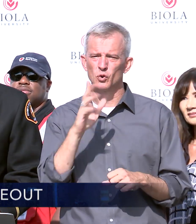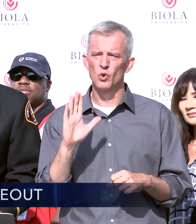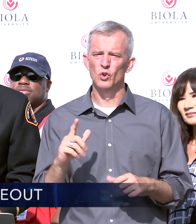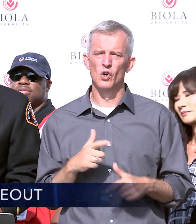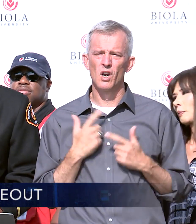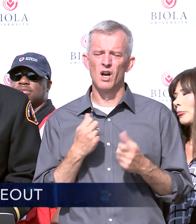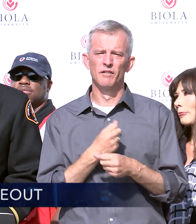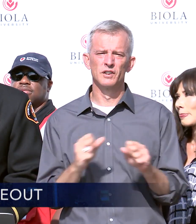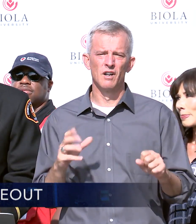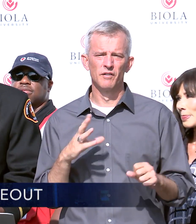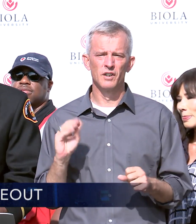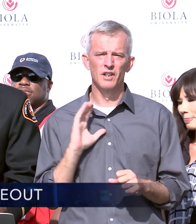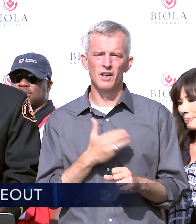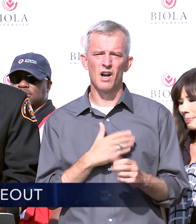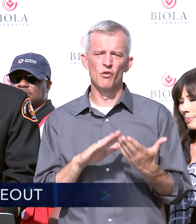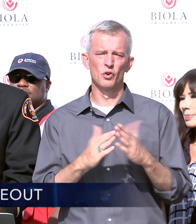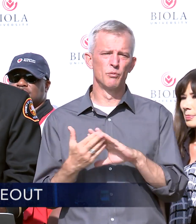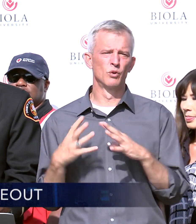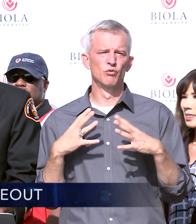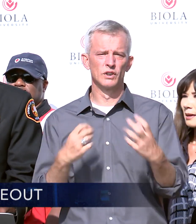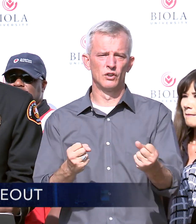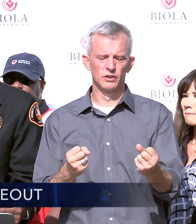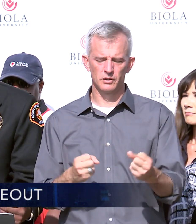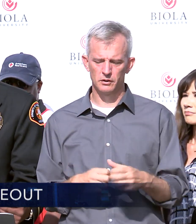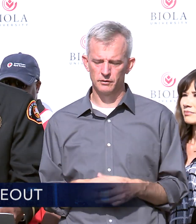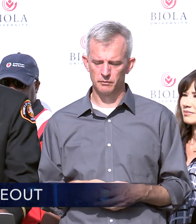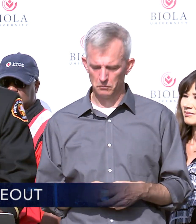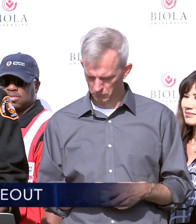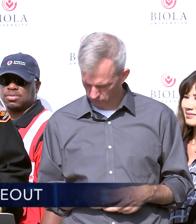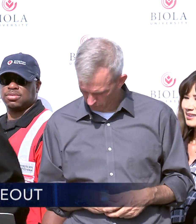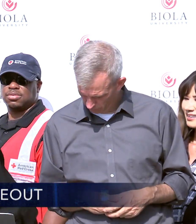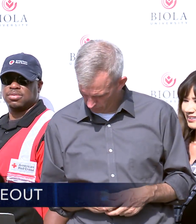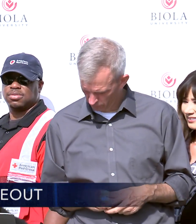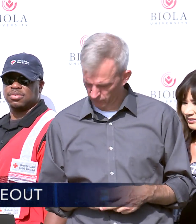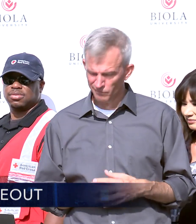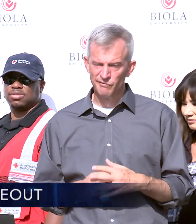and our community resiliency.